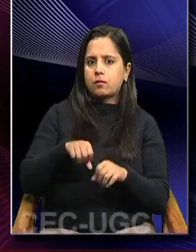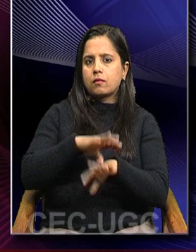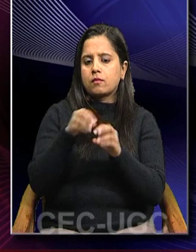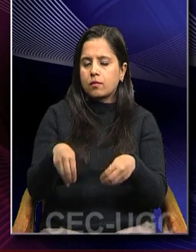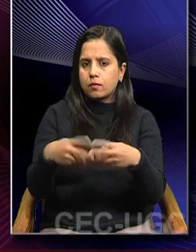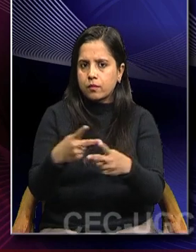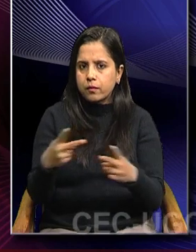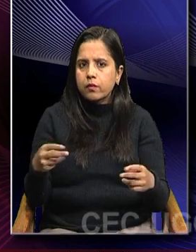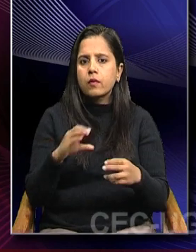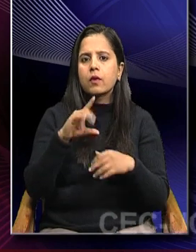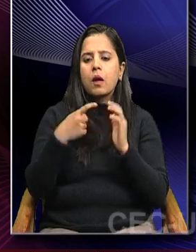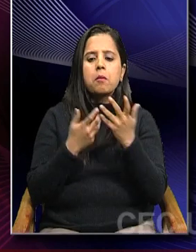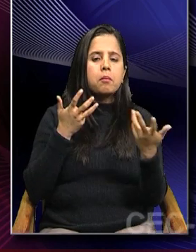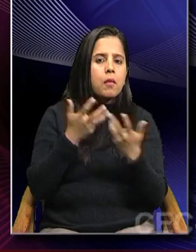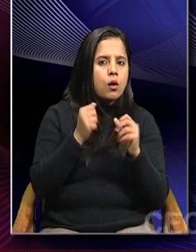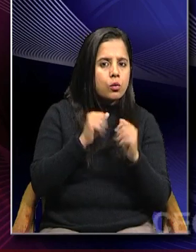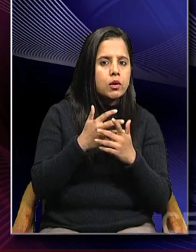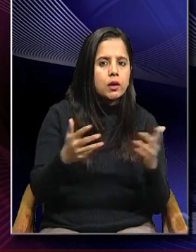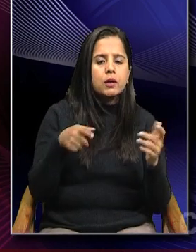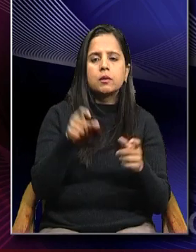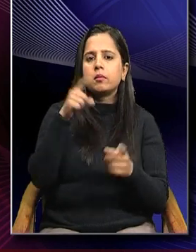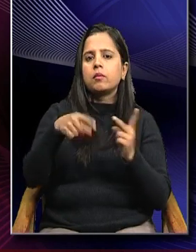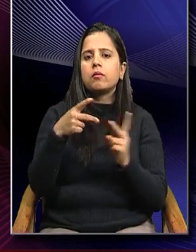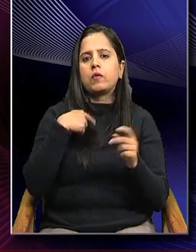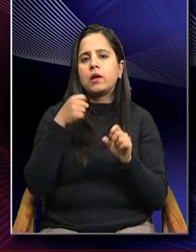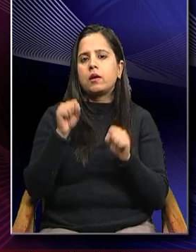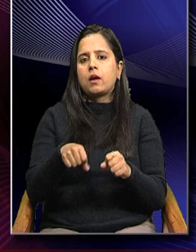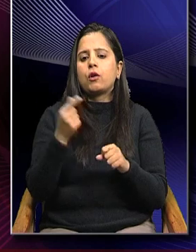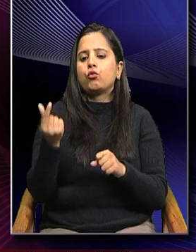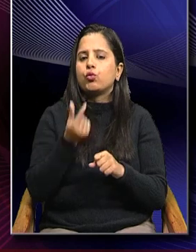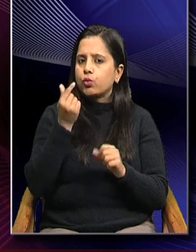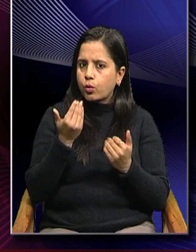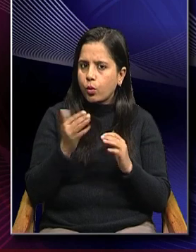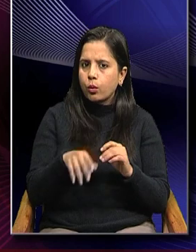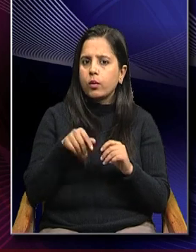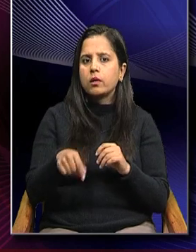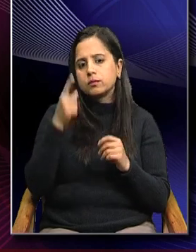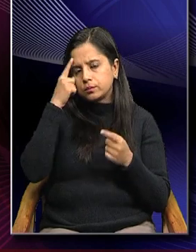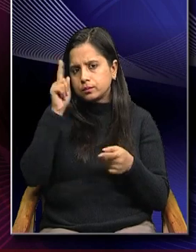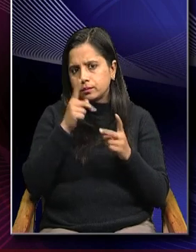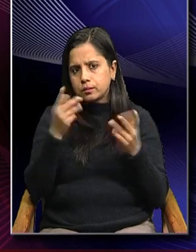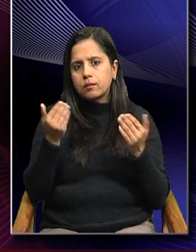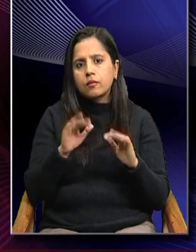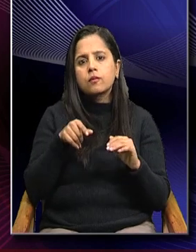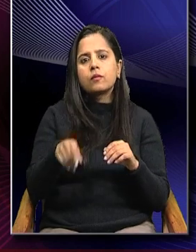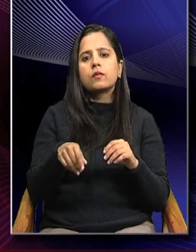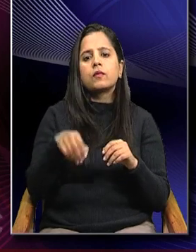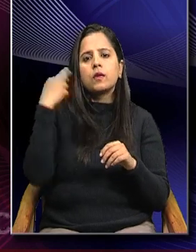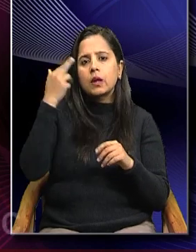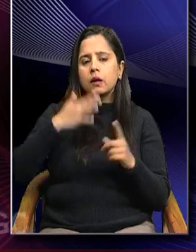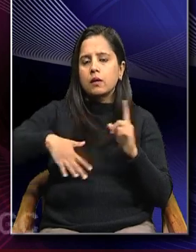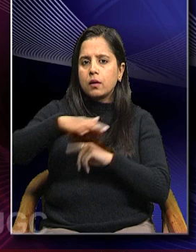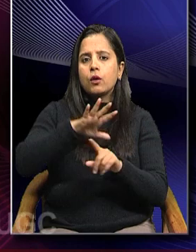offering the customized products to our customers. We can go for using tailoring strategies to cater to the regional,